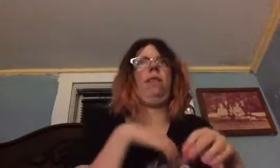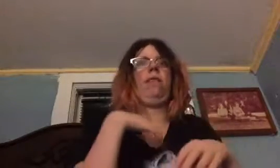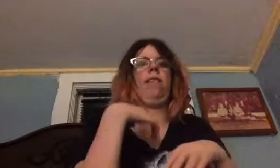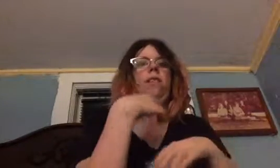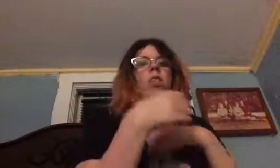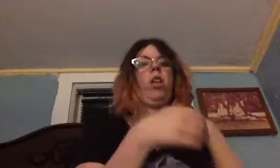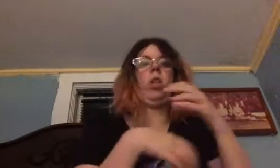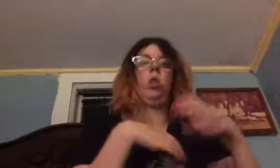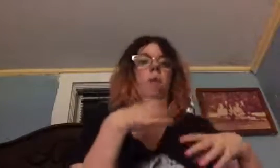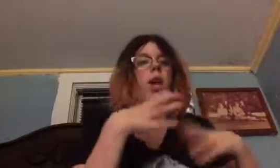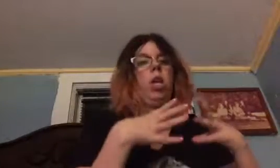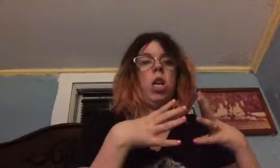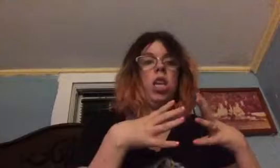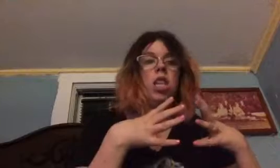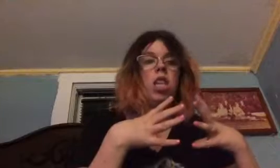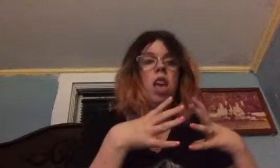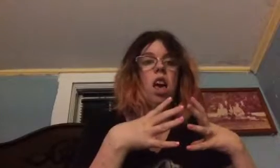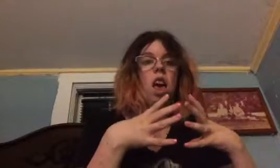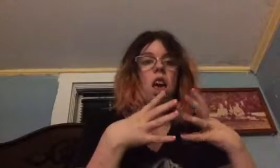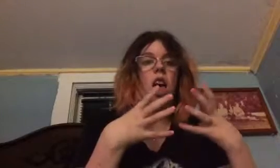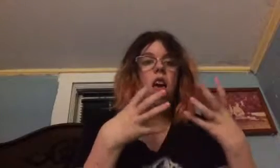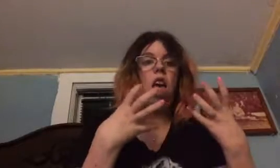these situations.